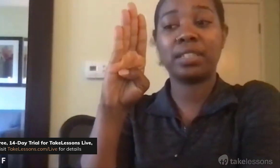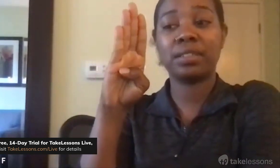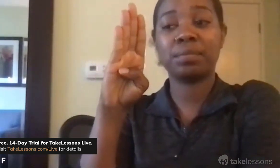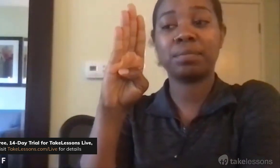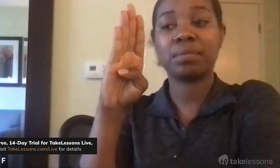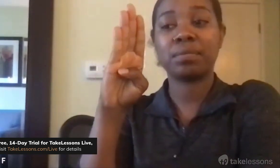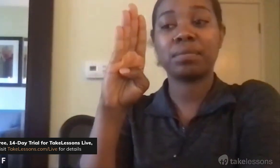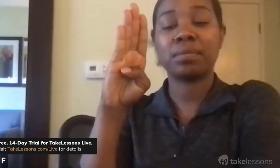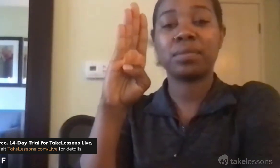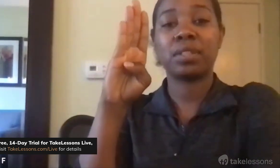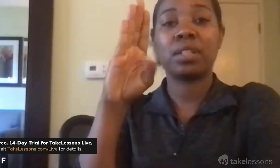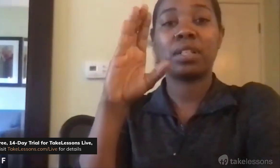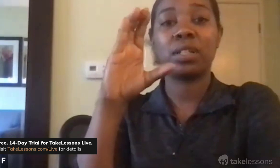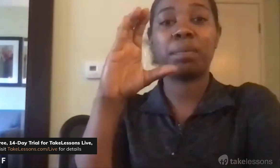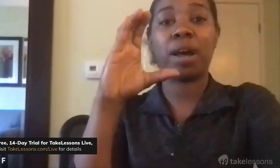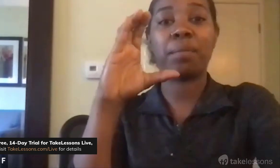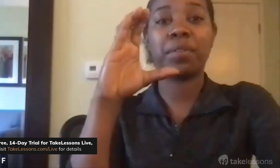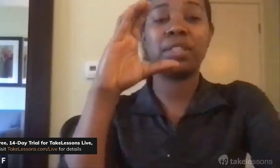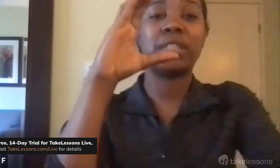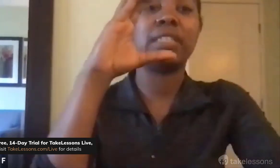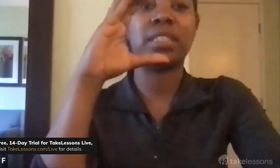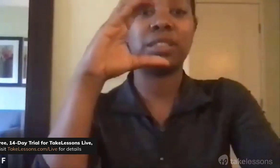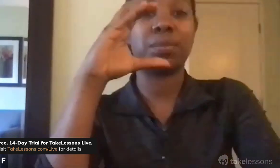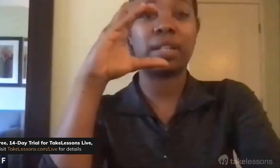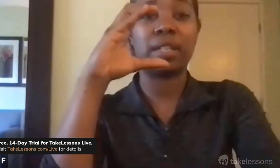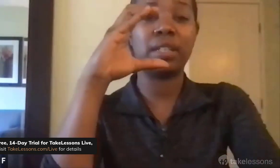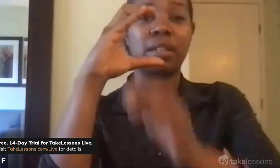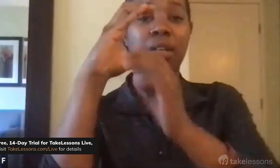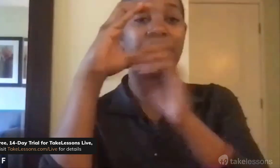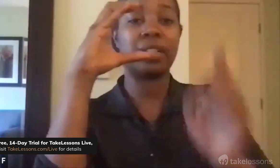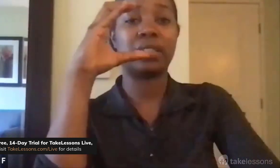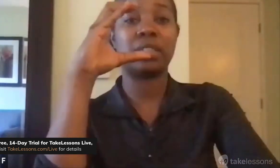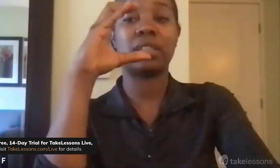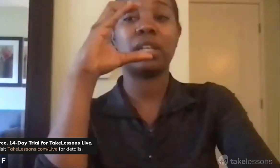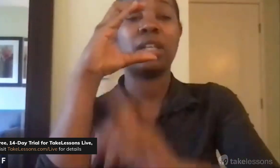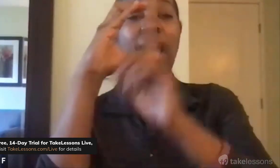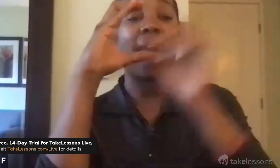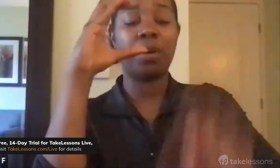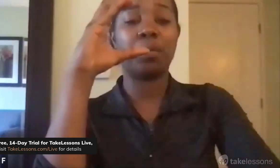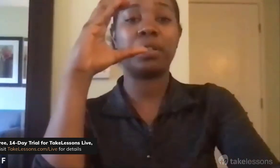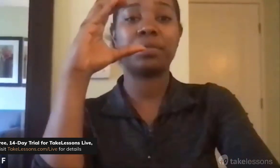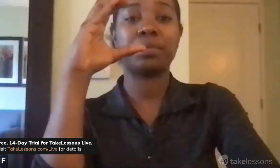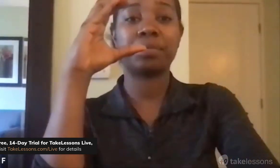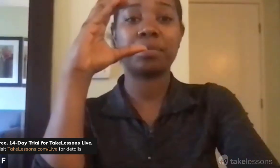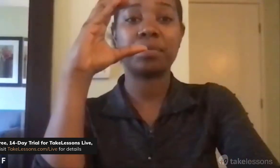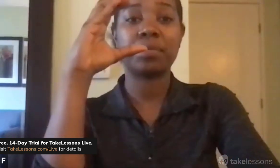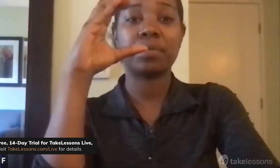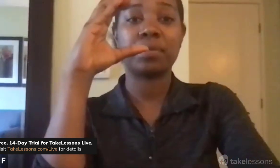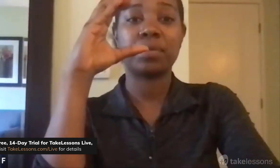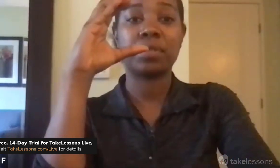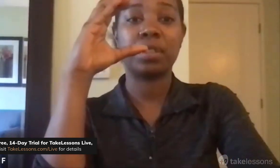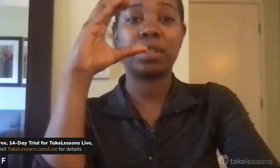C, your palm orientation is right here, are facing outward.